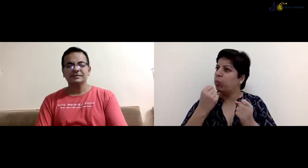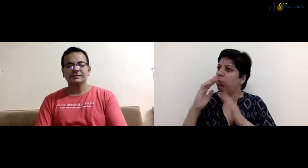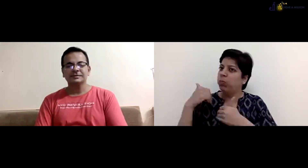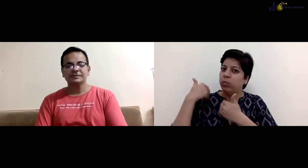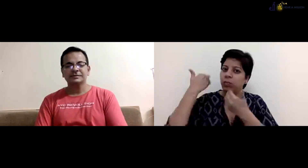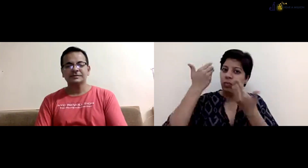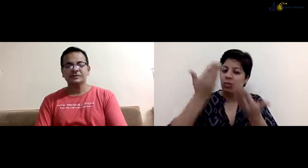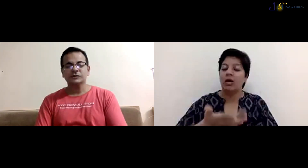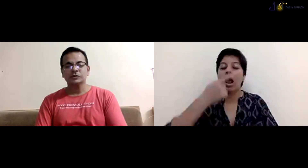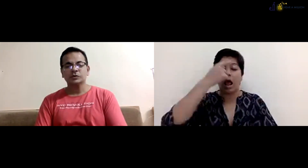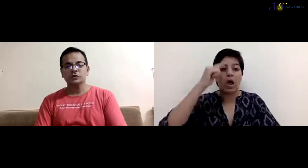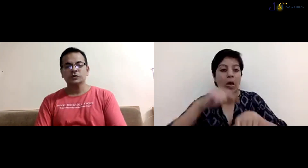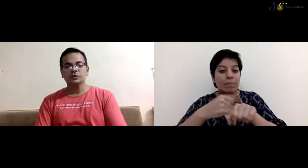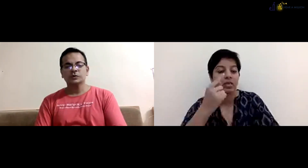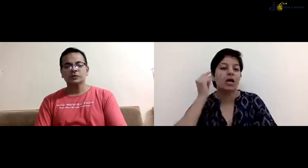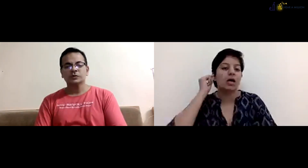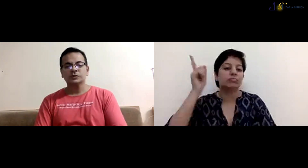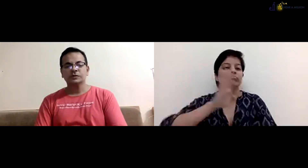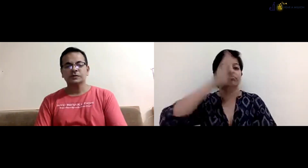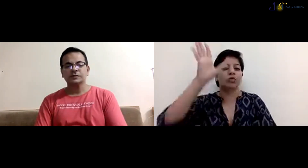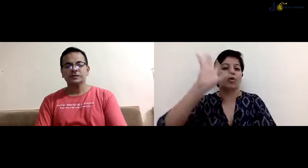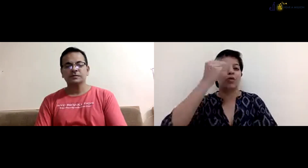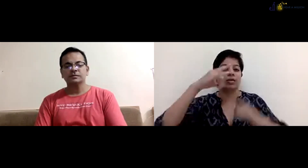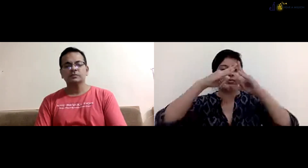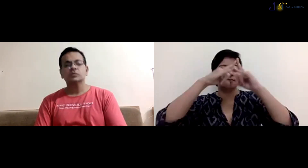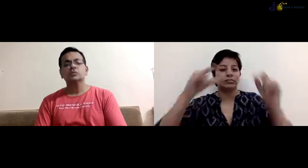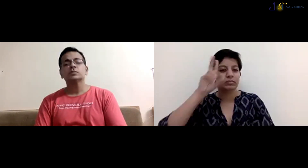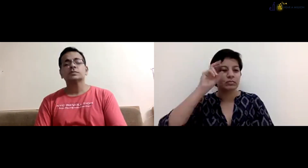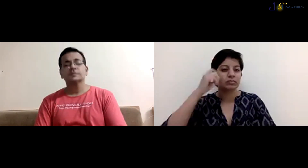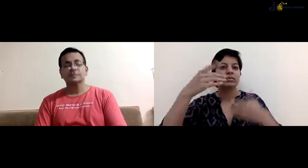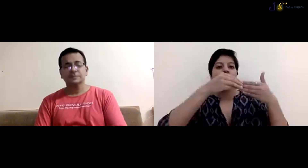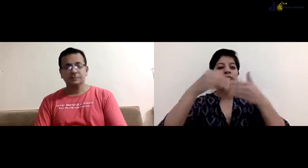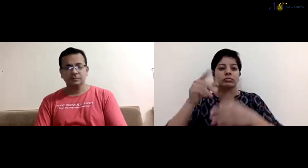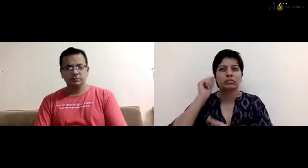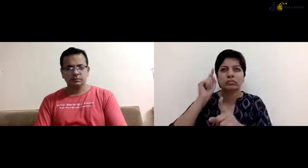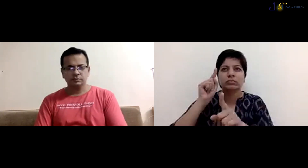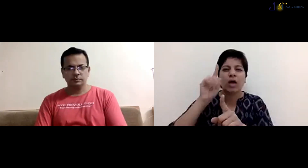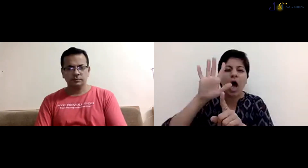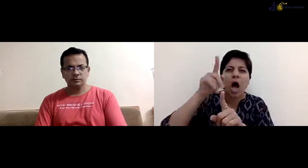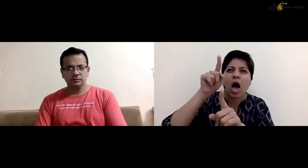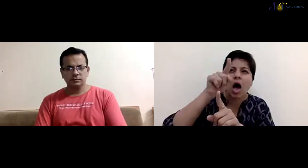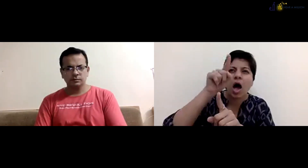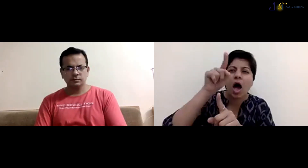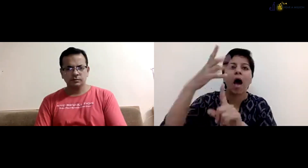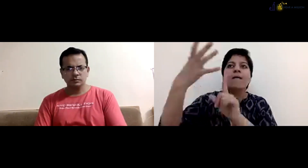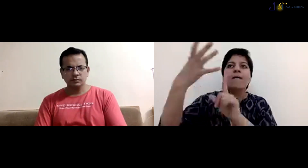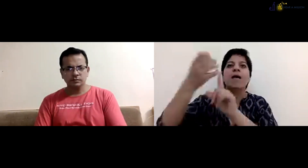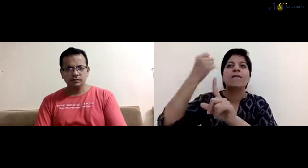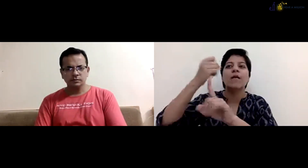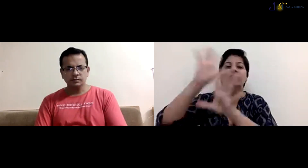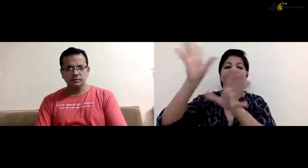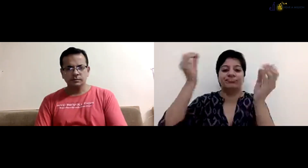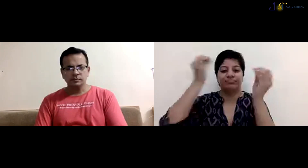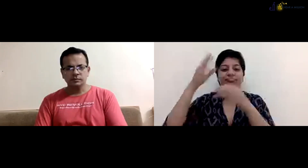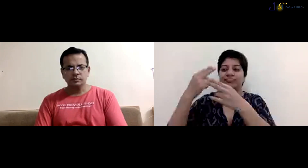the hospital, we need to consult with the doctor. So there was one time when he went there with the Yadis